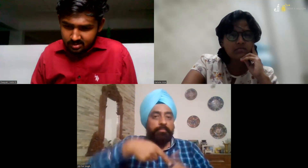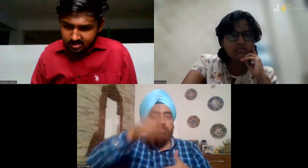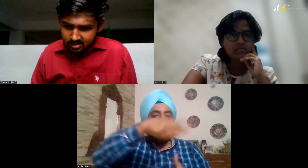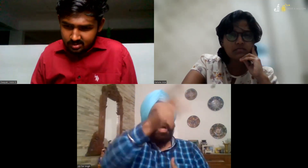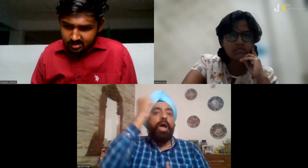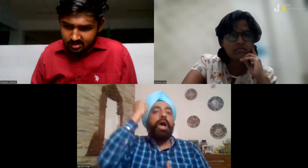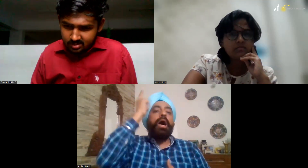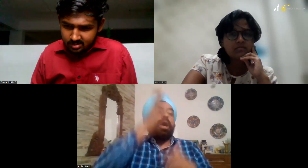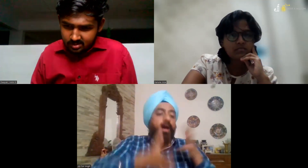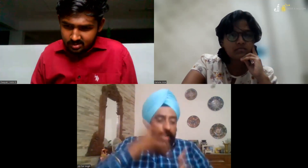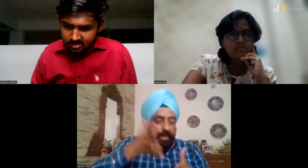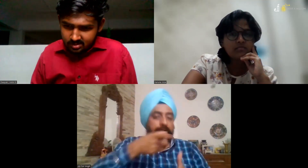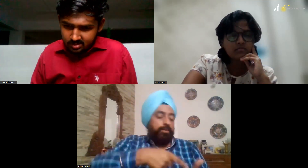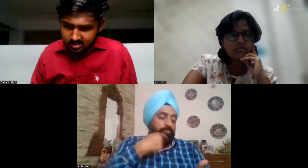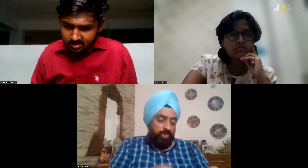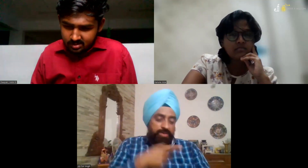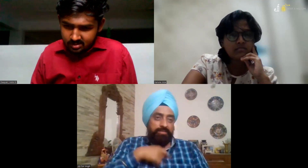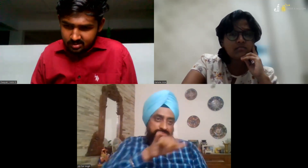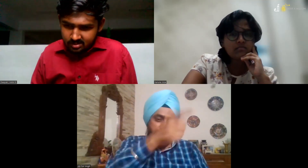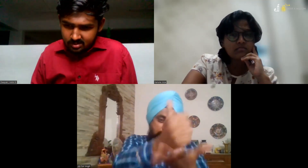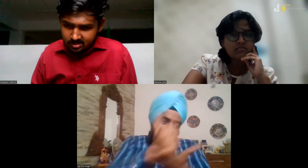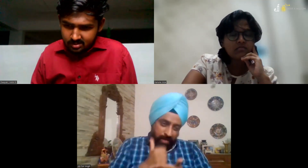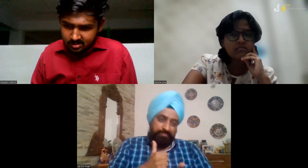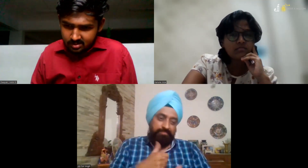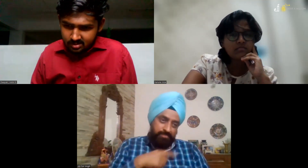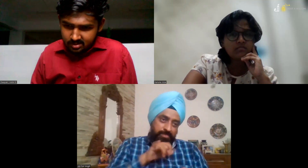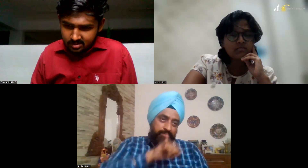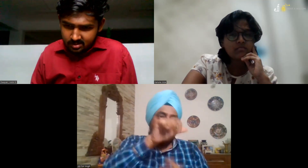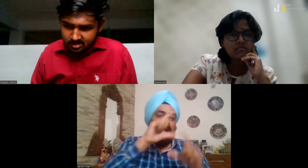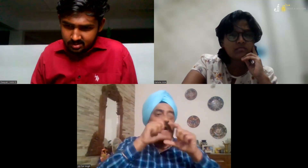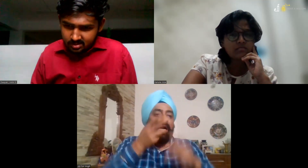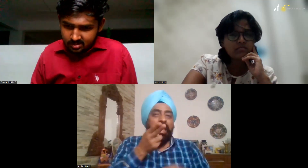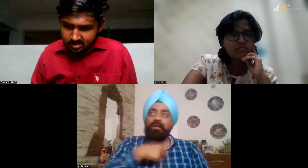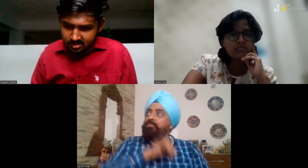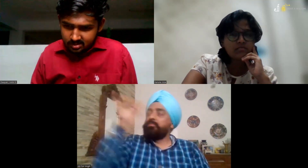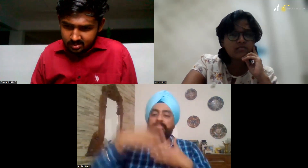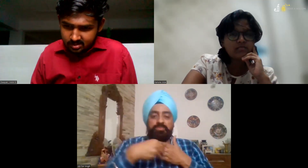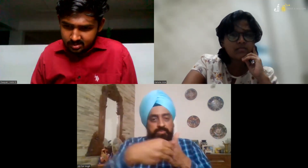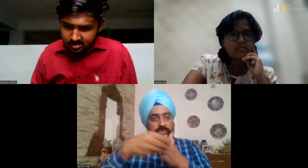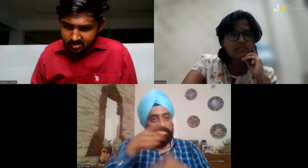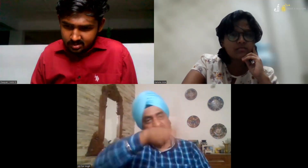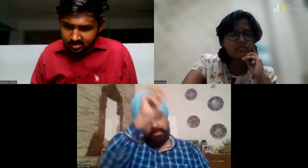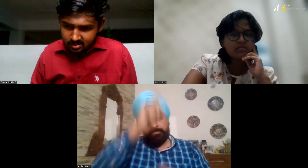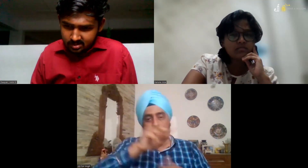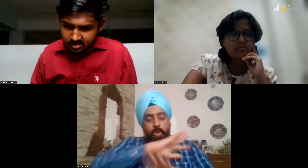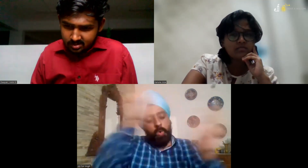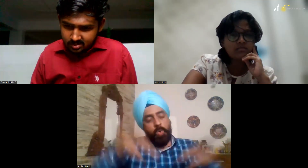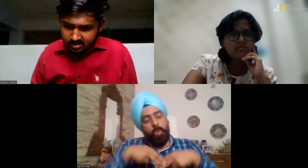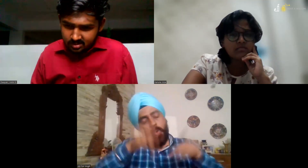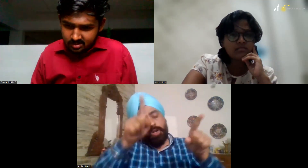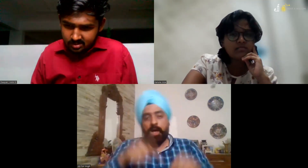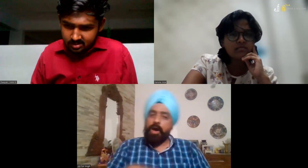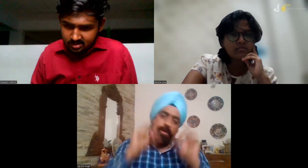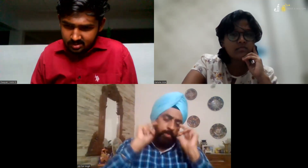had a conversation with the interpreters, and this is how we can have a good conversation. So I asked them that how they can help us with